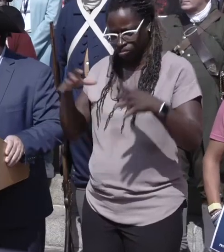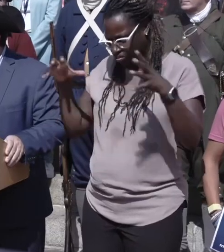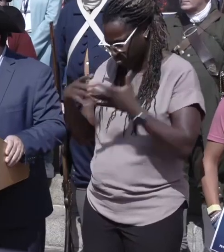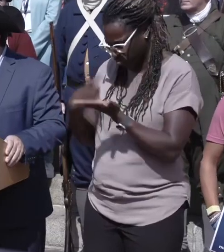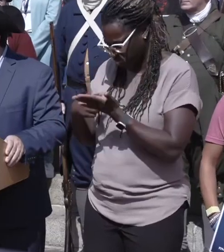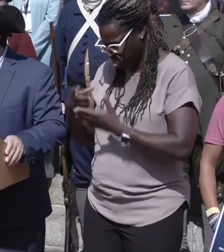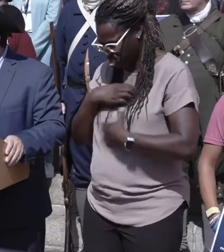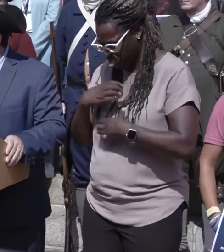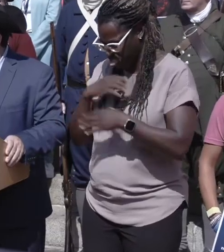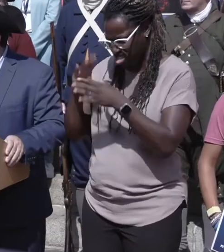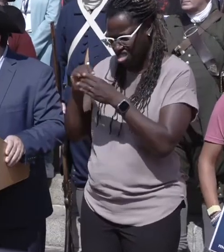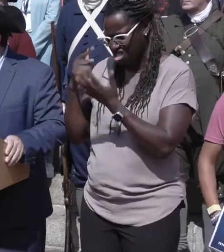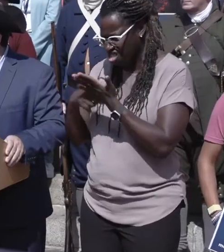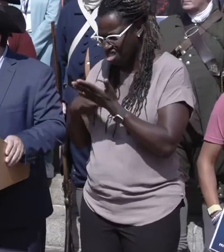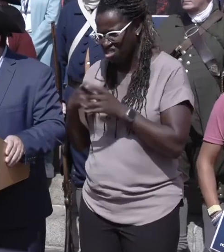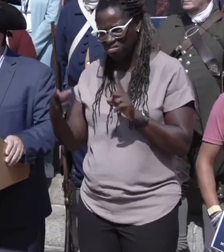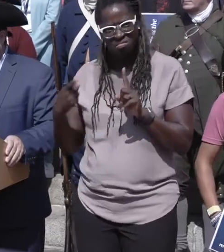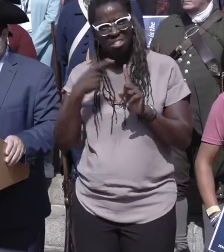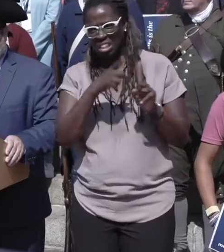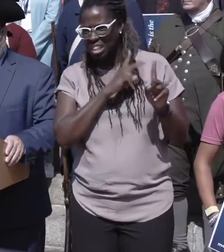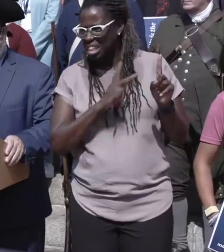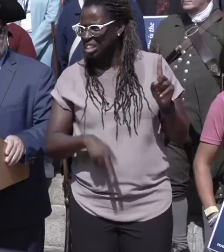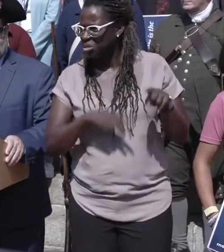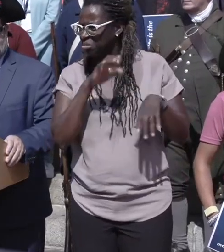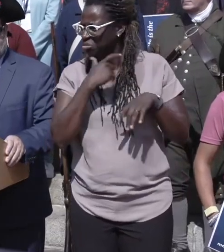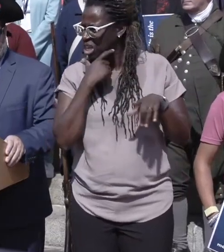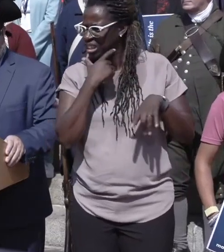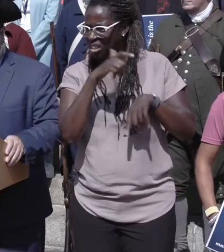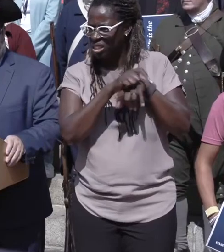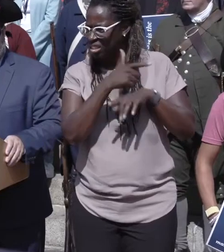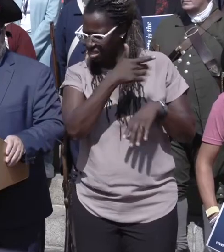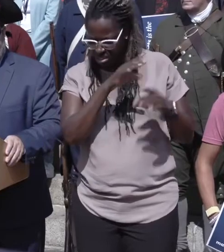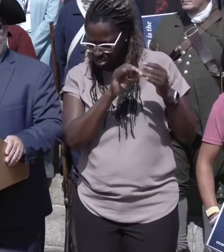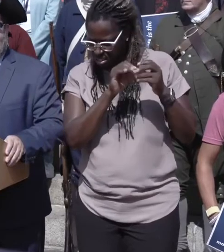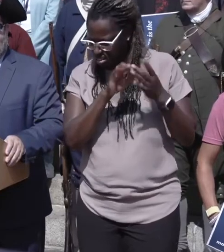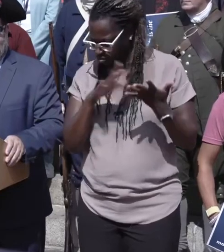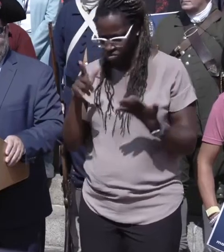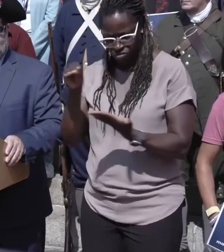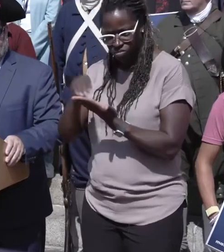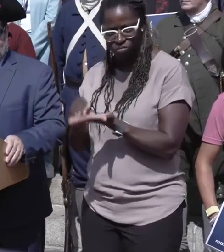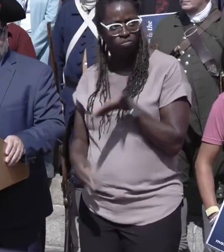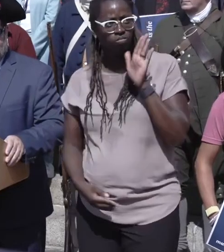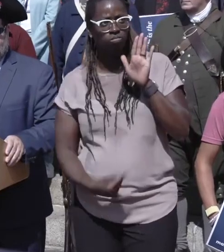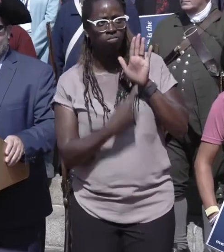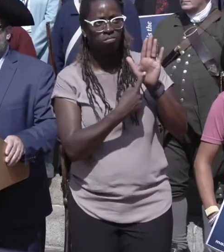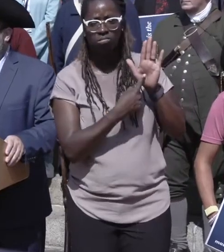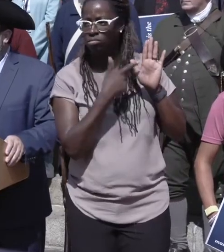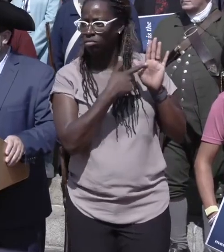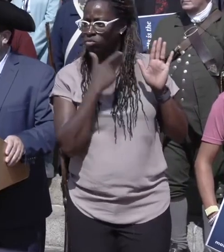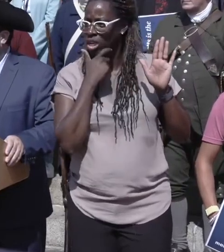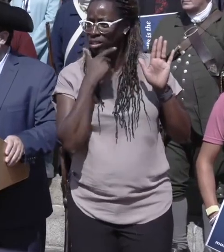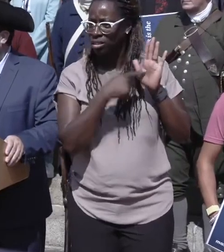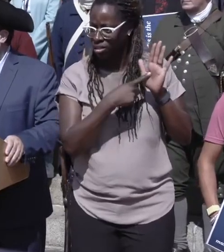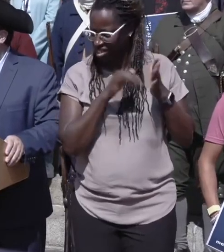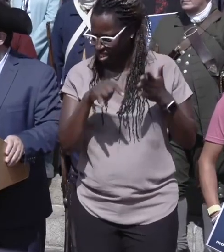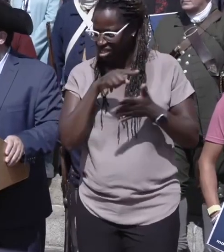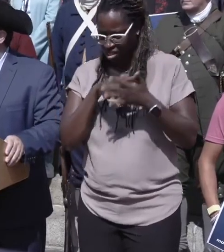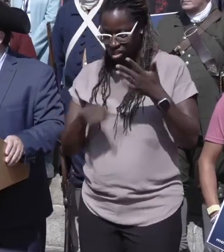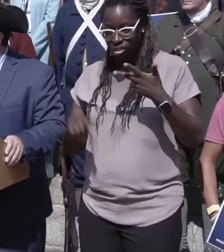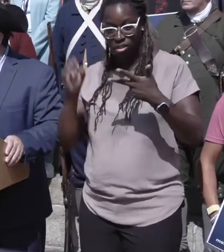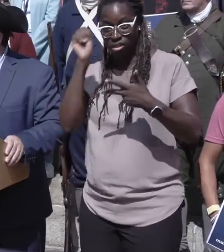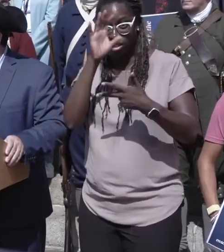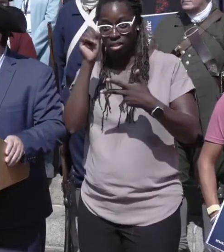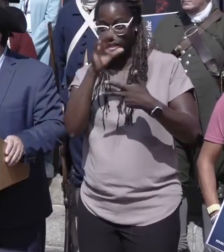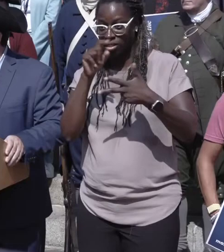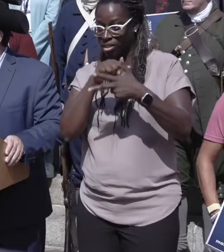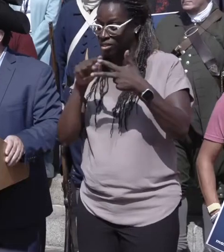our grievances, of our ancestors' grievances, of the grievances of Massachusetts and Boston. And that document became the seeds for this